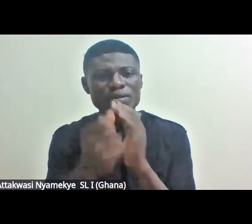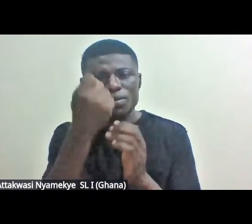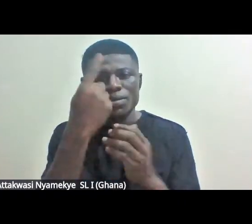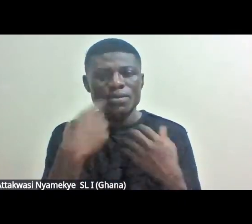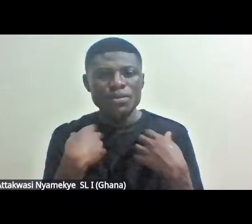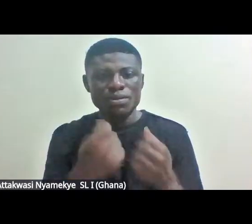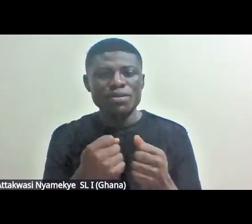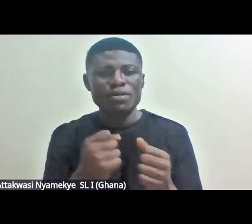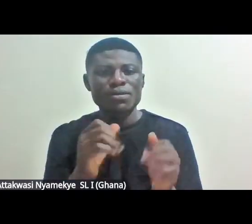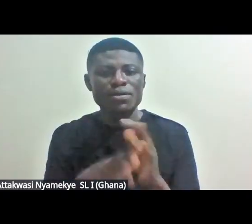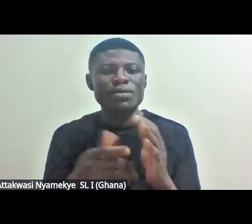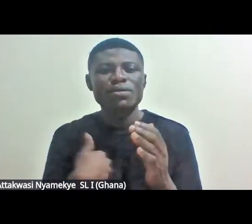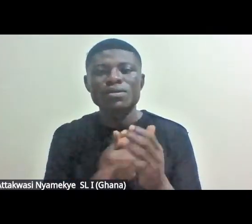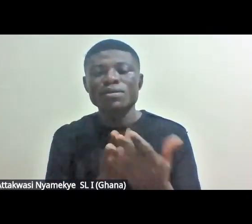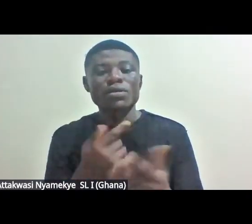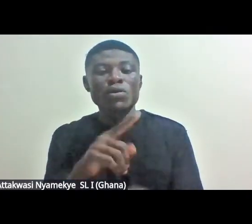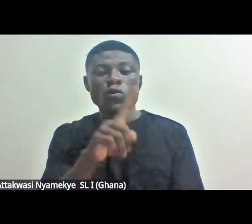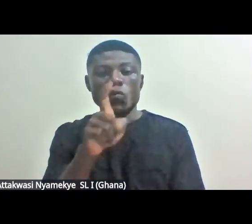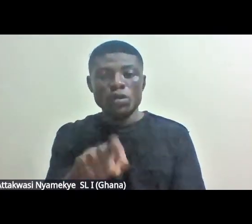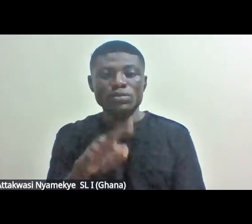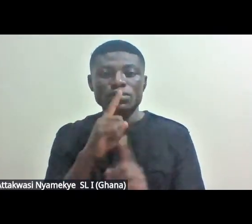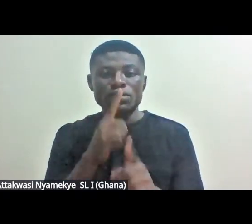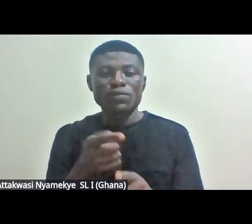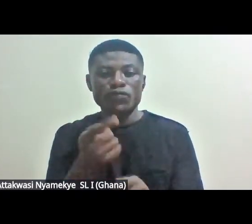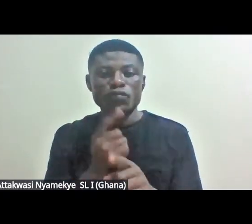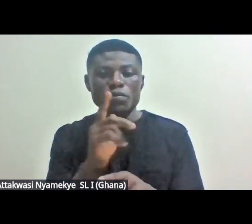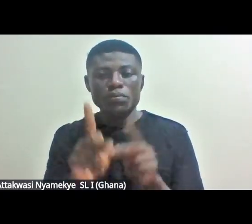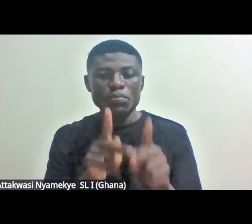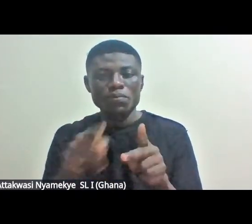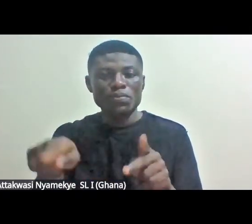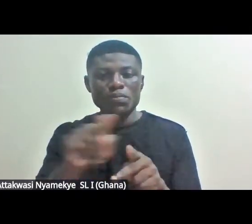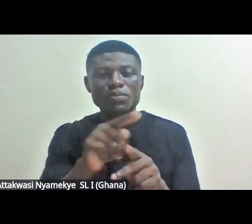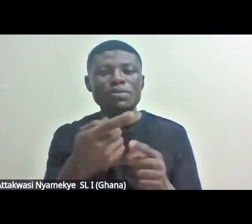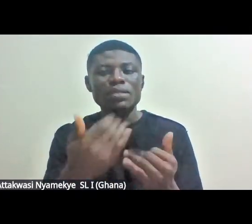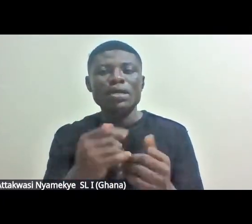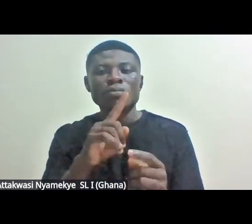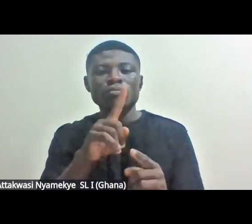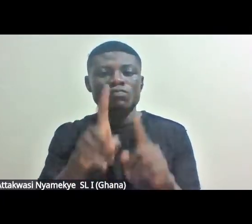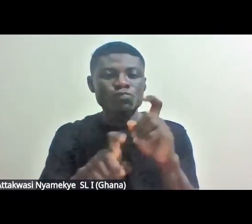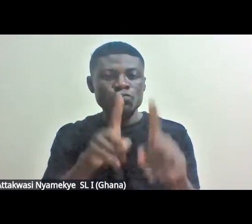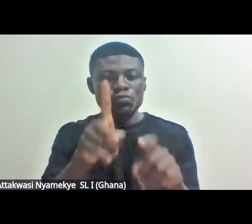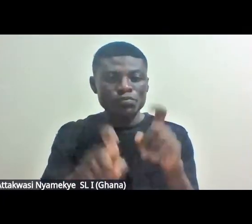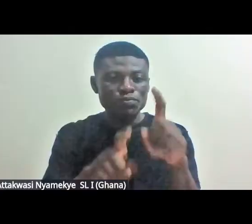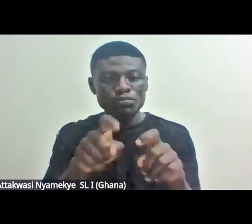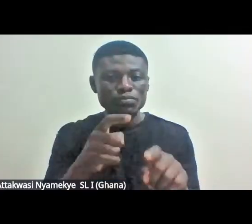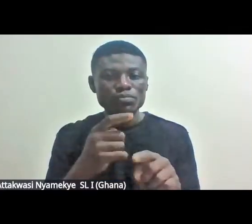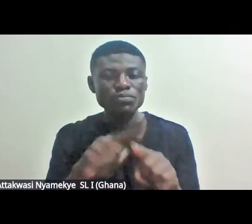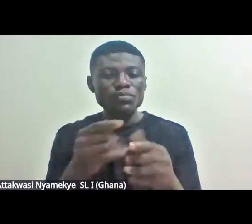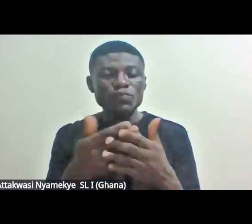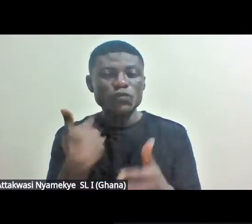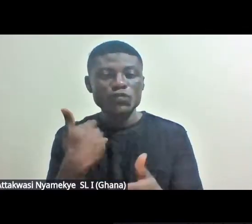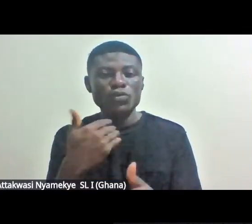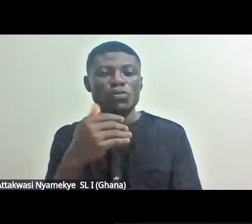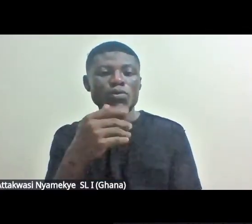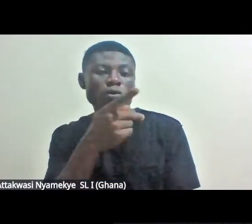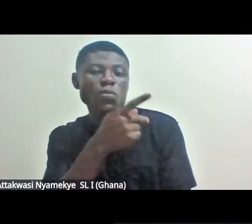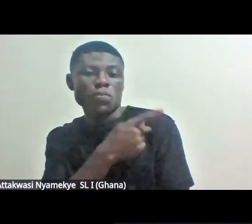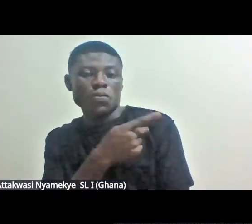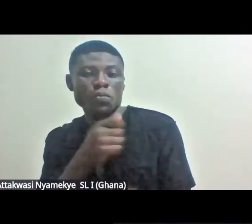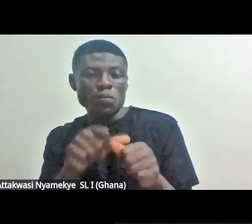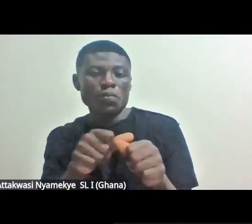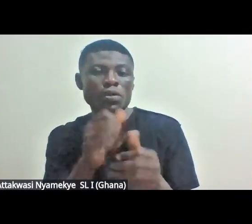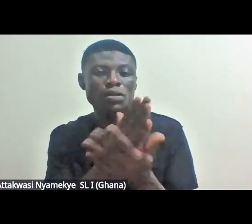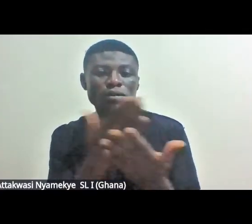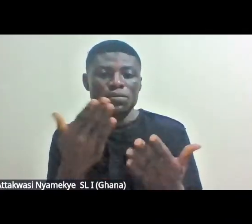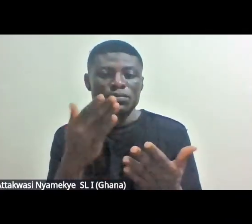some Q&As from our team members. But before Precious, you take over, there is something